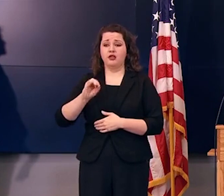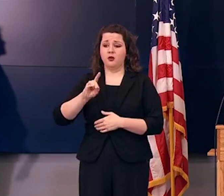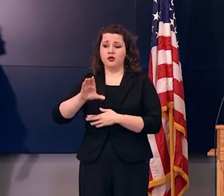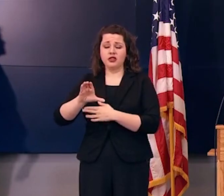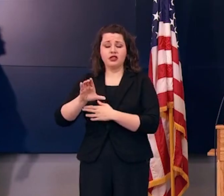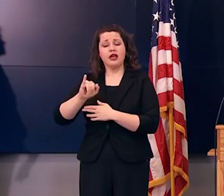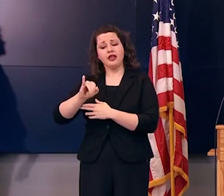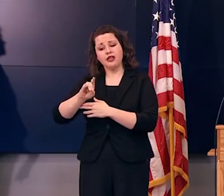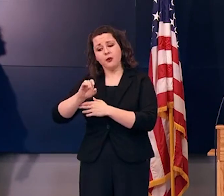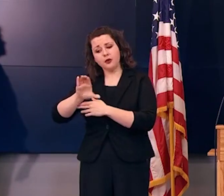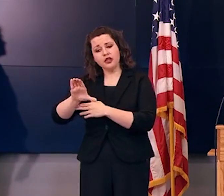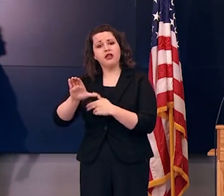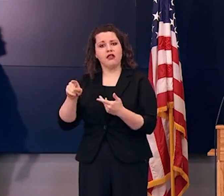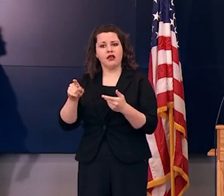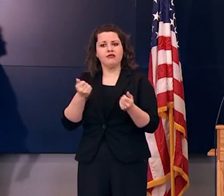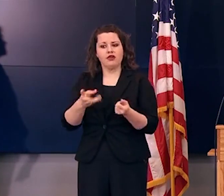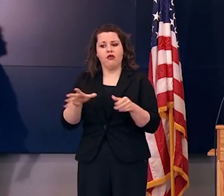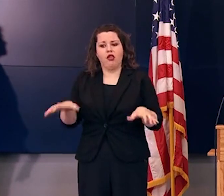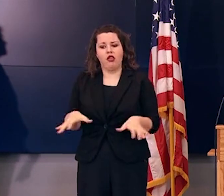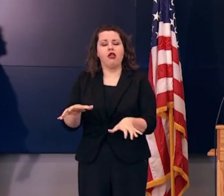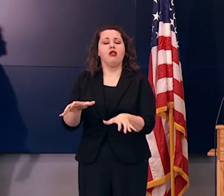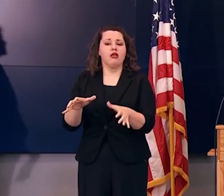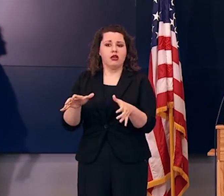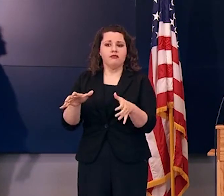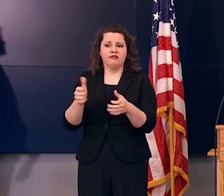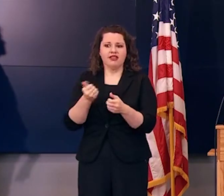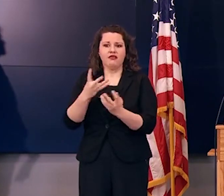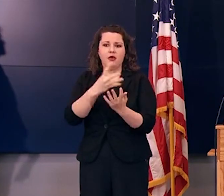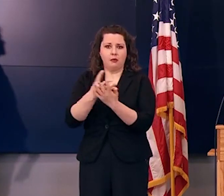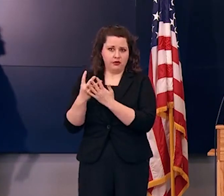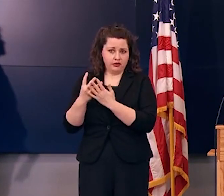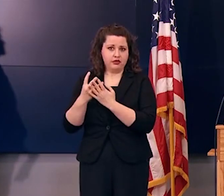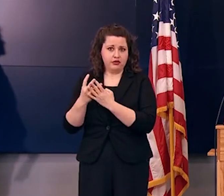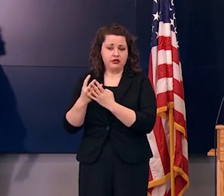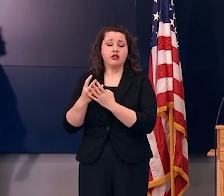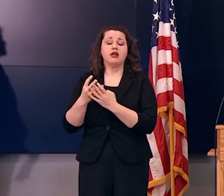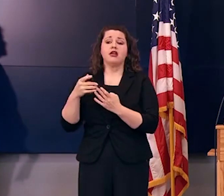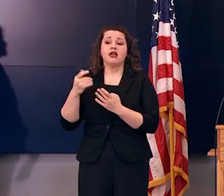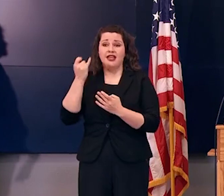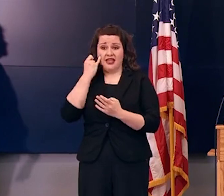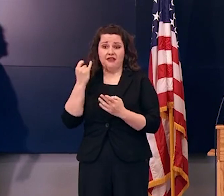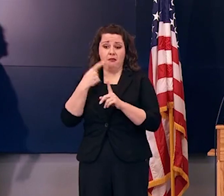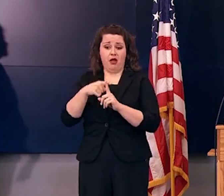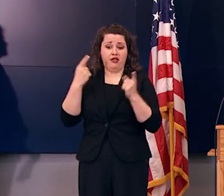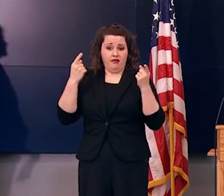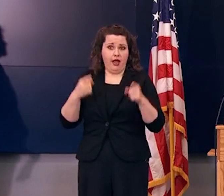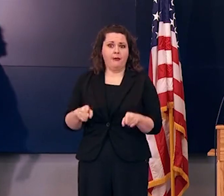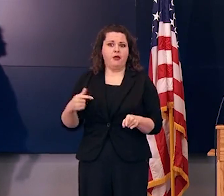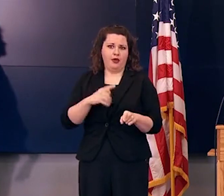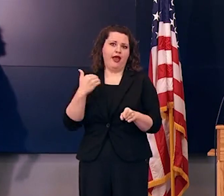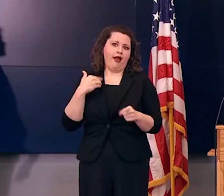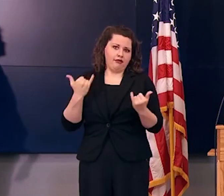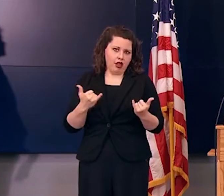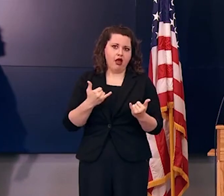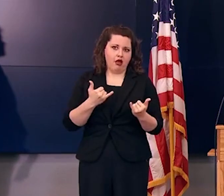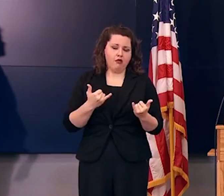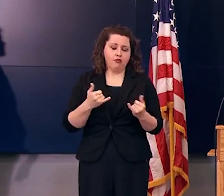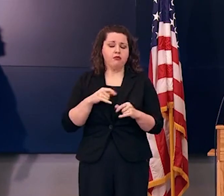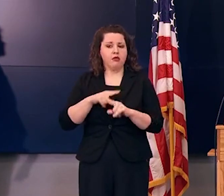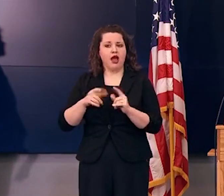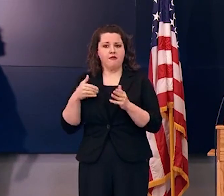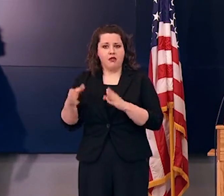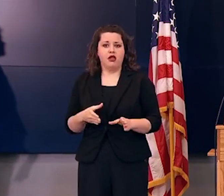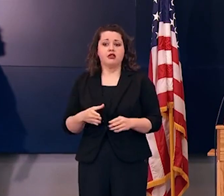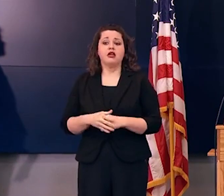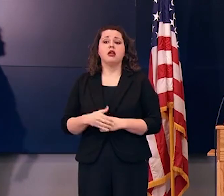several tabletop exercises with several prisons in the event there's a positive case, which we do have now. We're doing